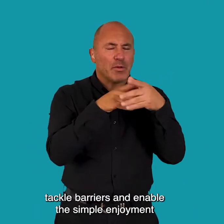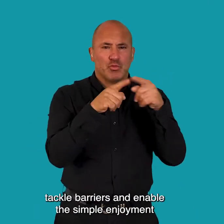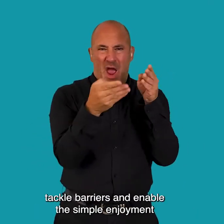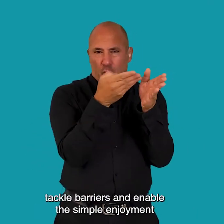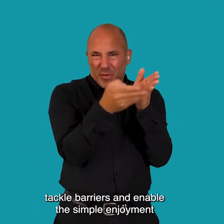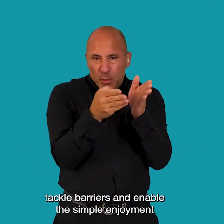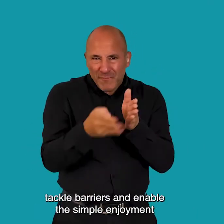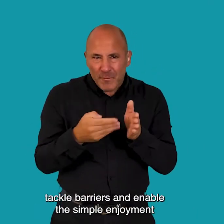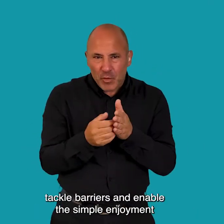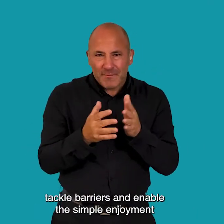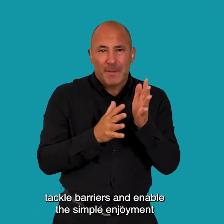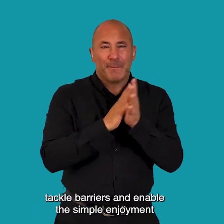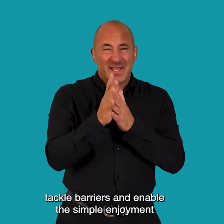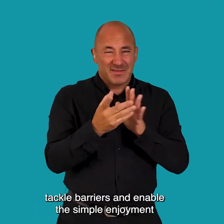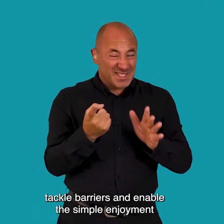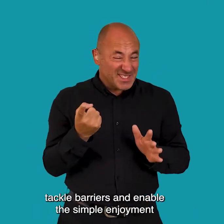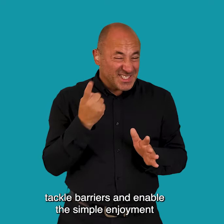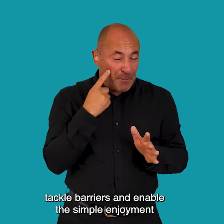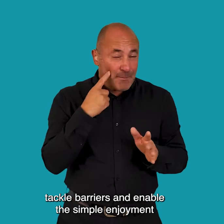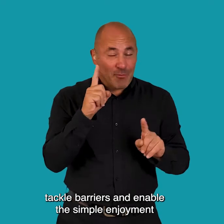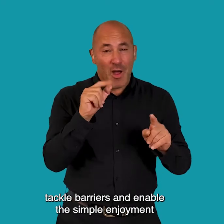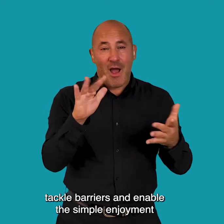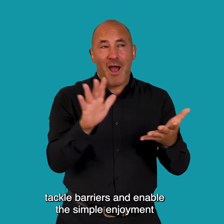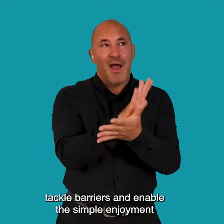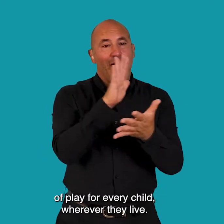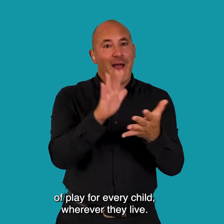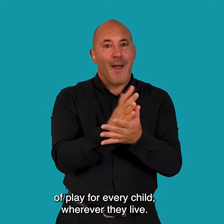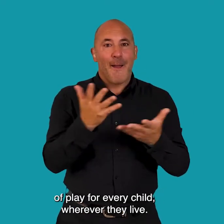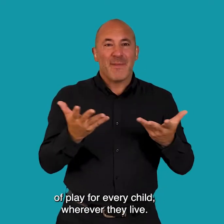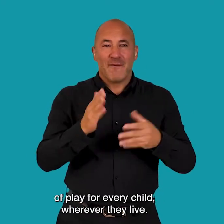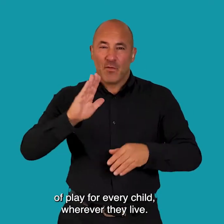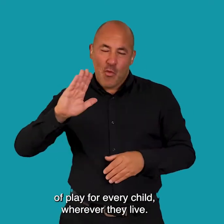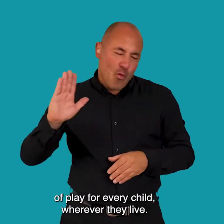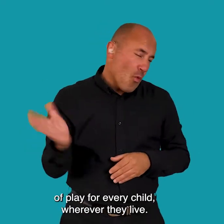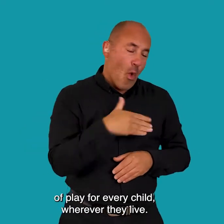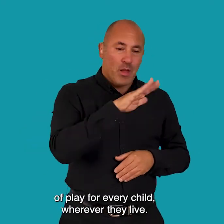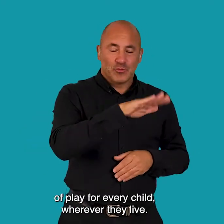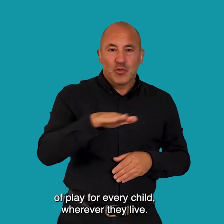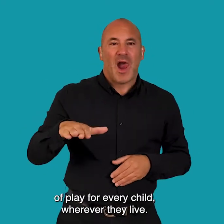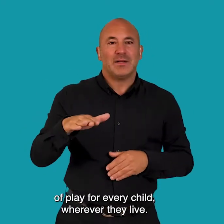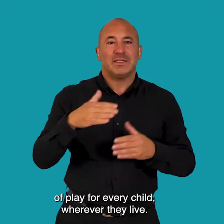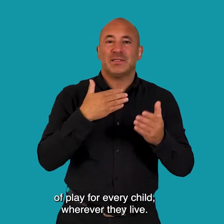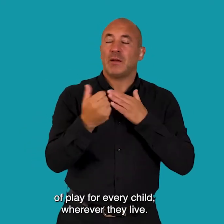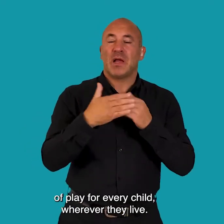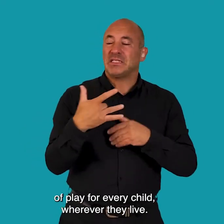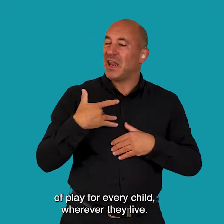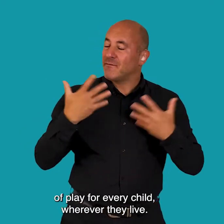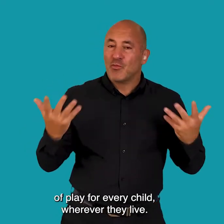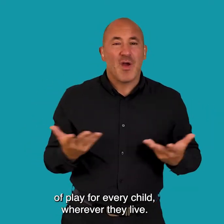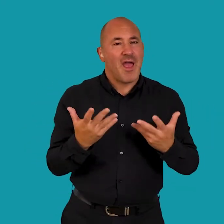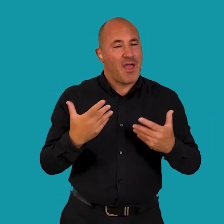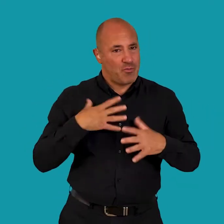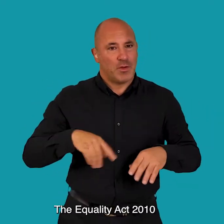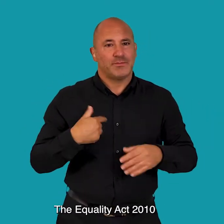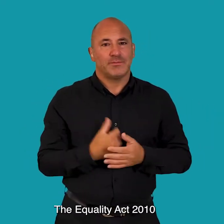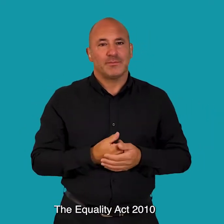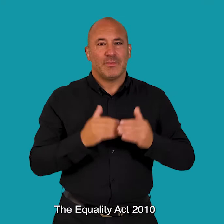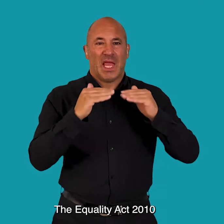tackle barriers, and enable the simple enjoyment of play for every child, wherever they live. The Equality